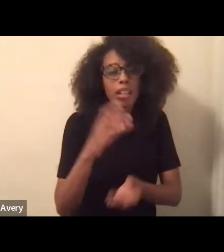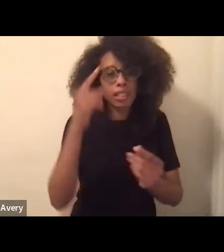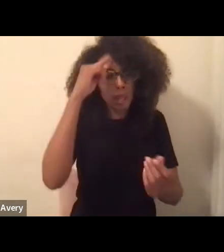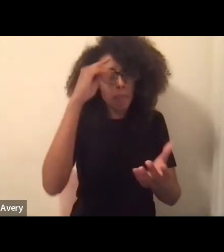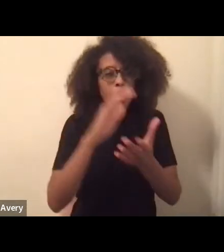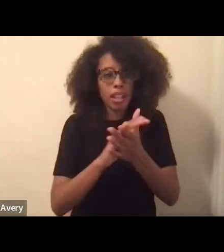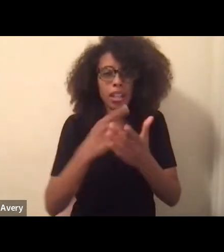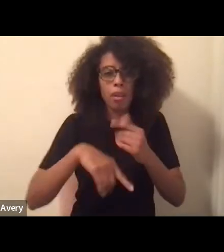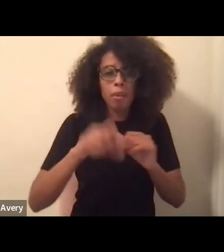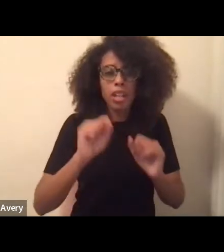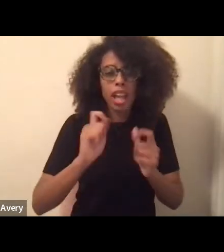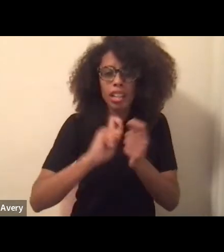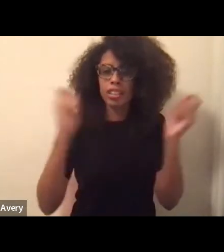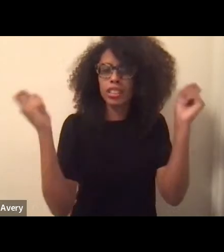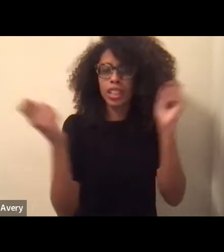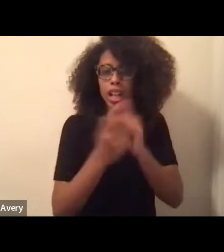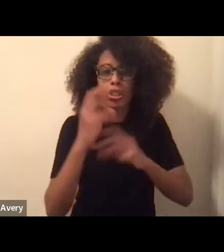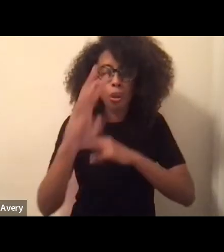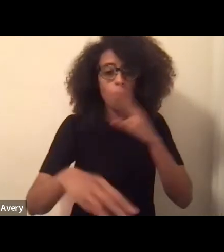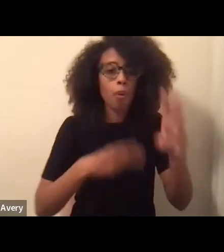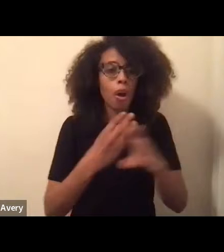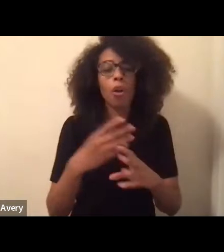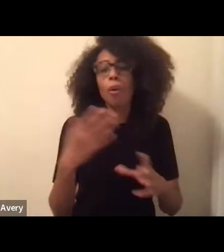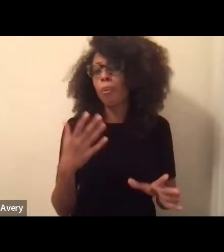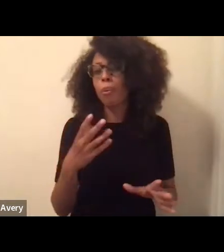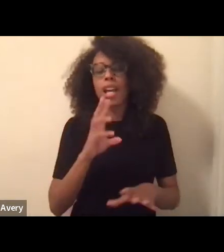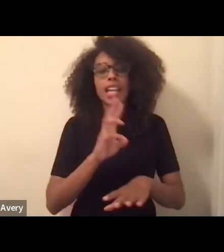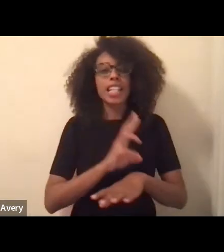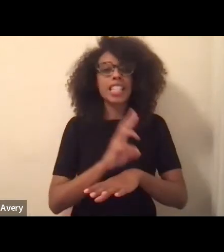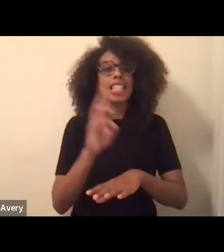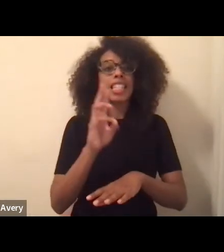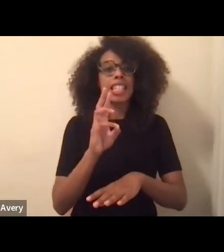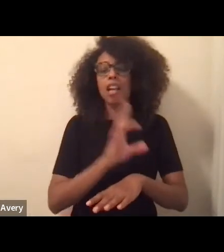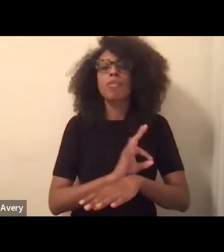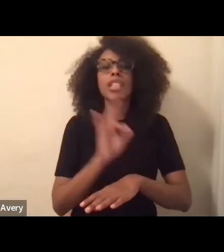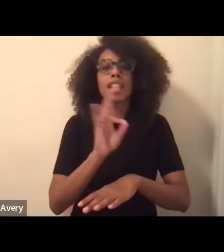know, it's 7:56, so I can say a few more things.